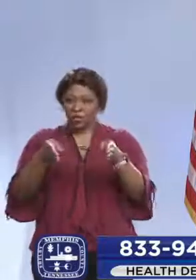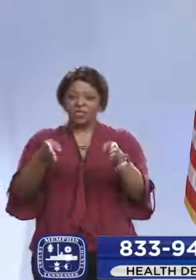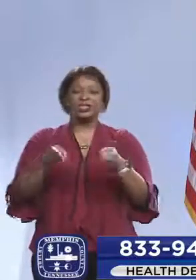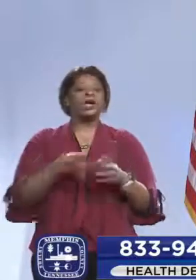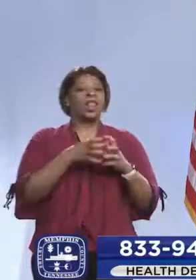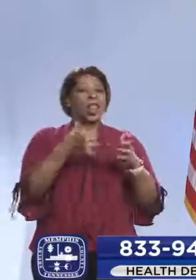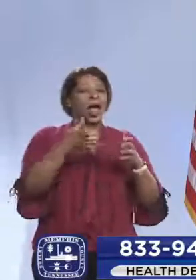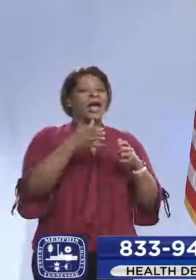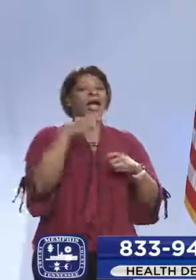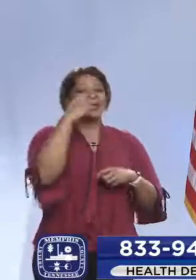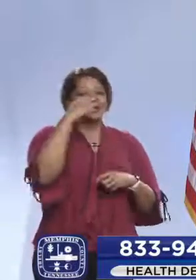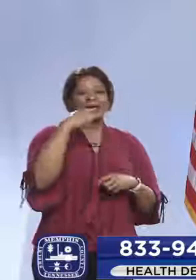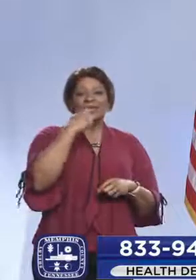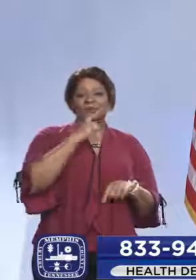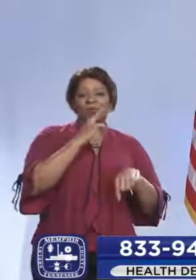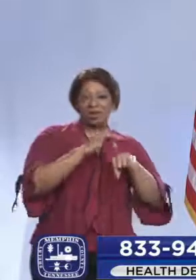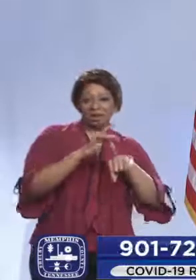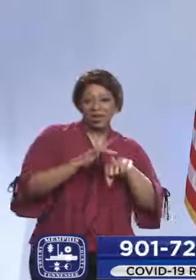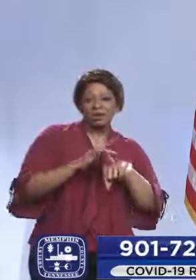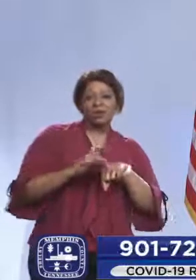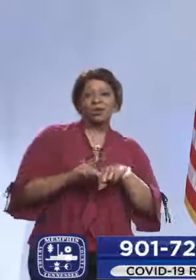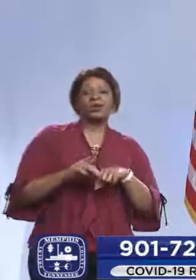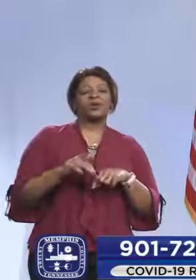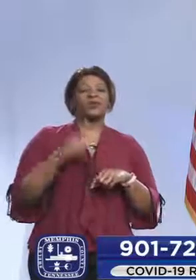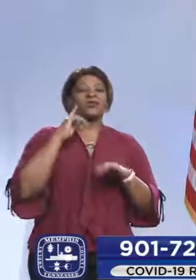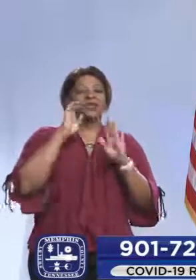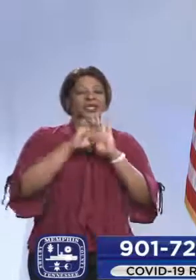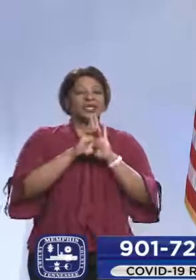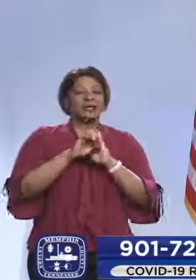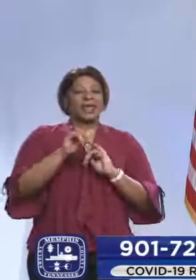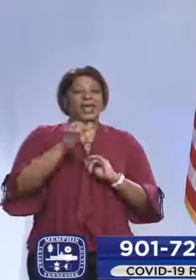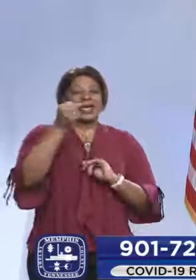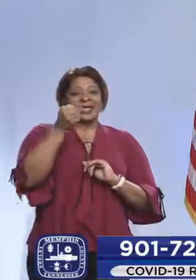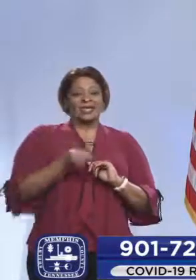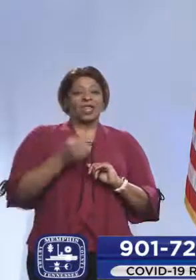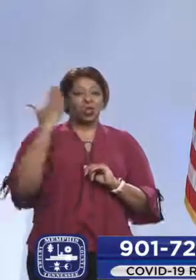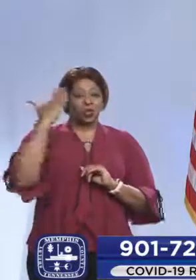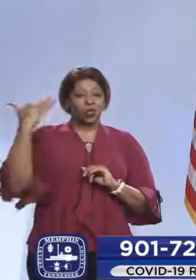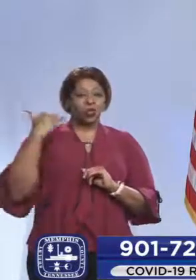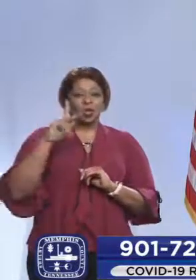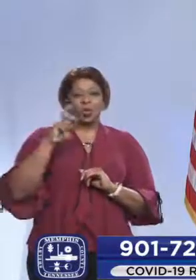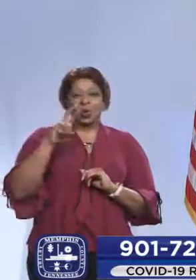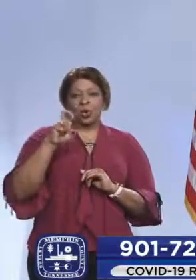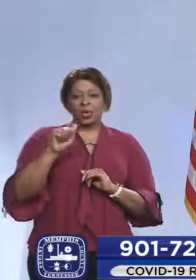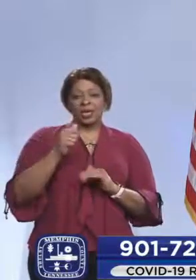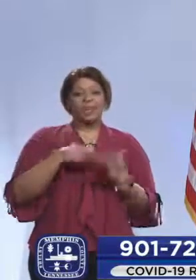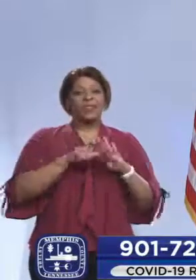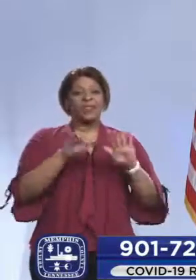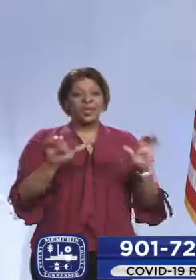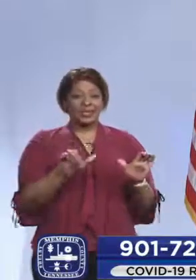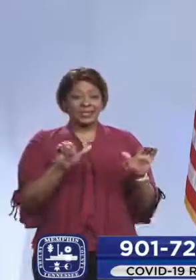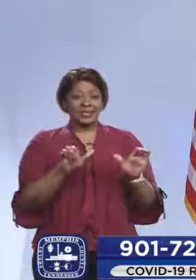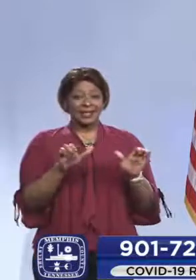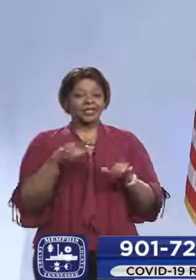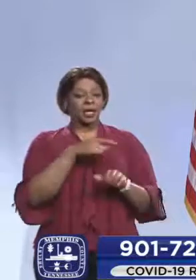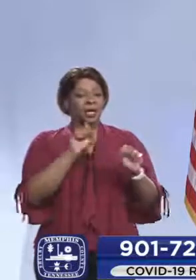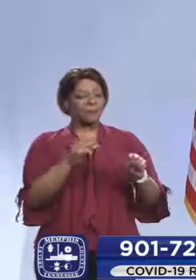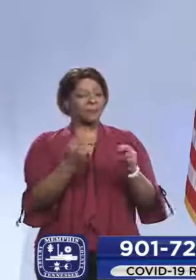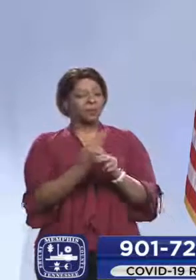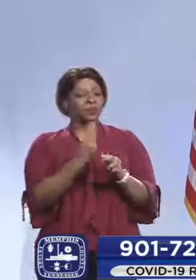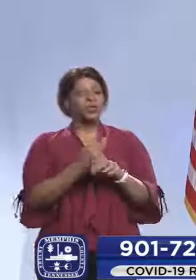testing available. Like for instance, I always use South Korea as an example. What South Korea did was able to